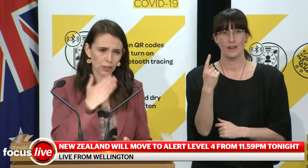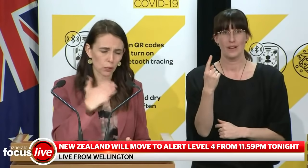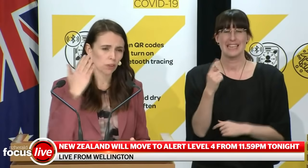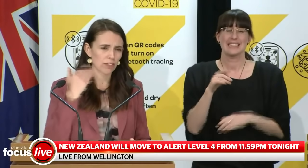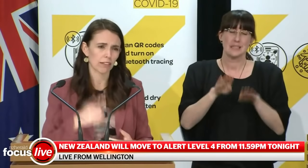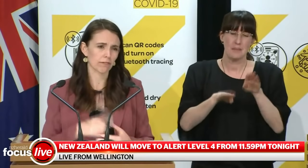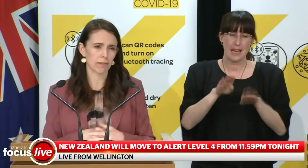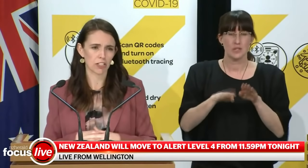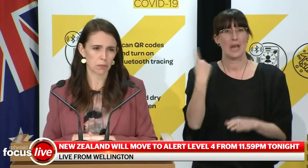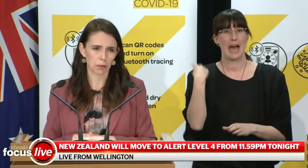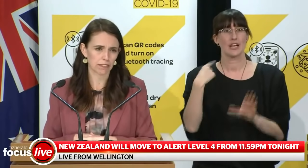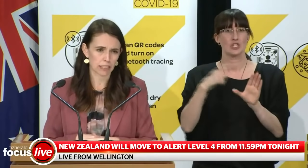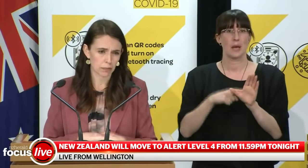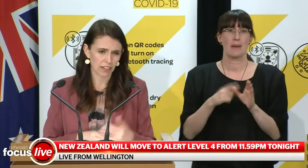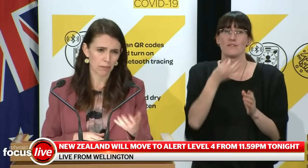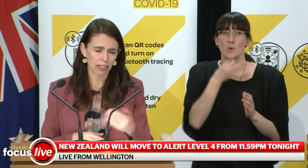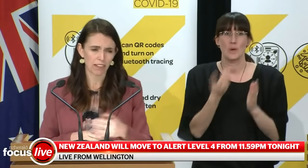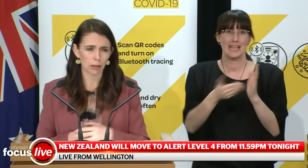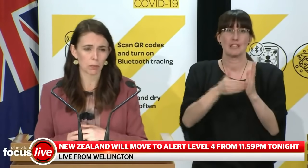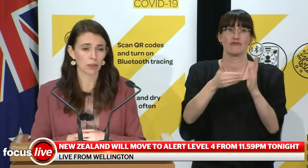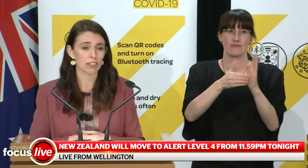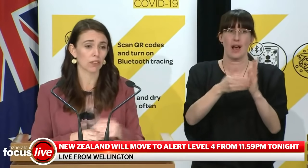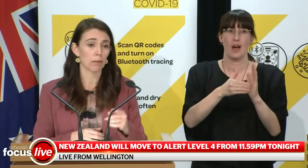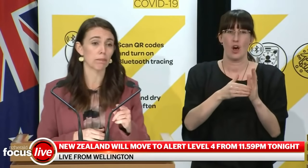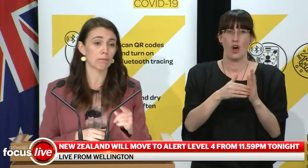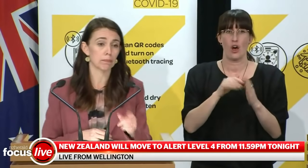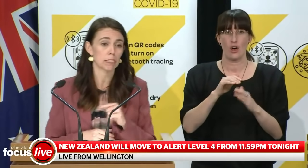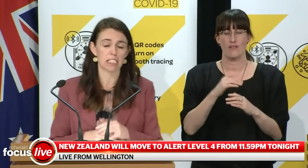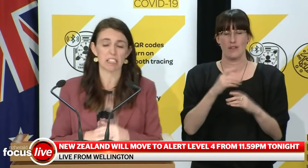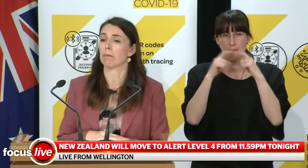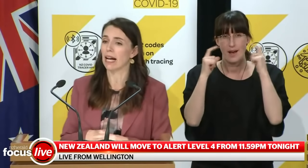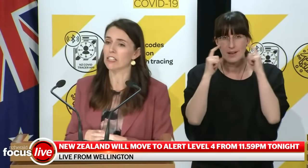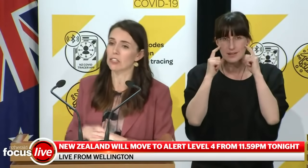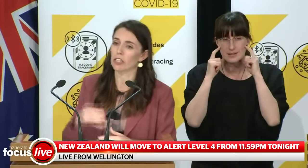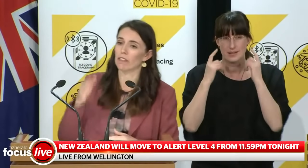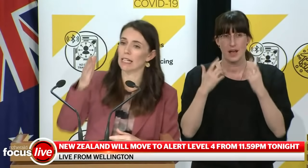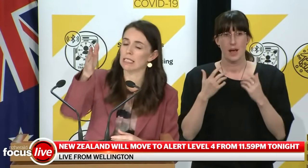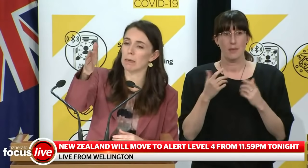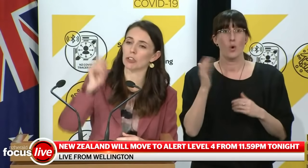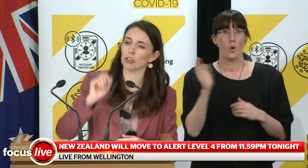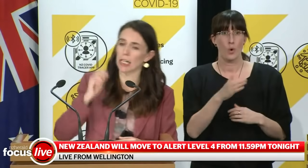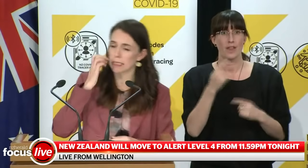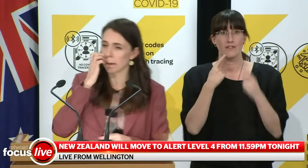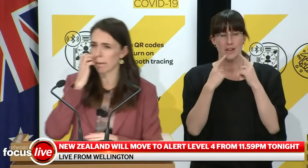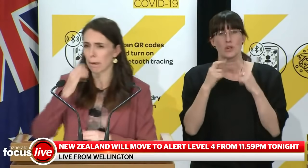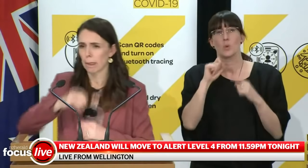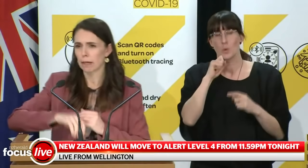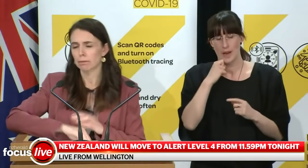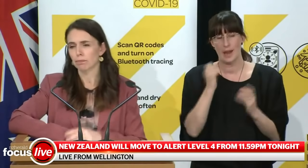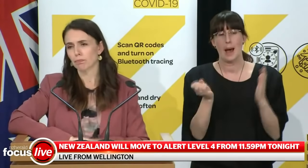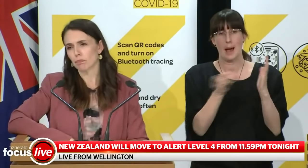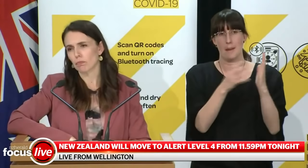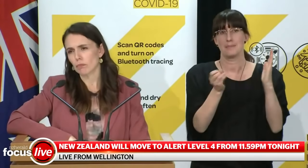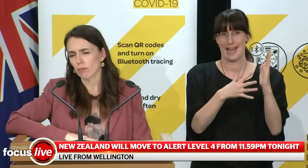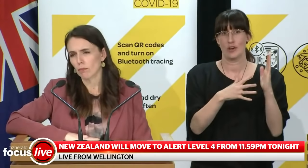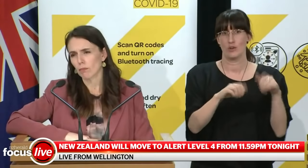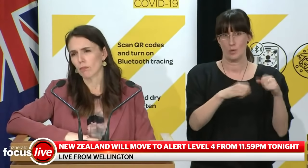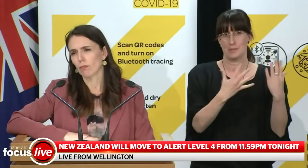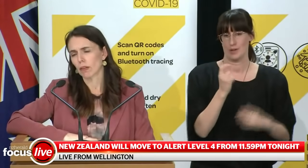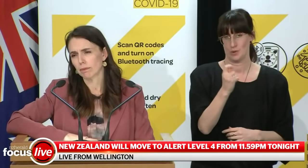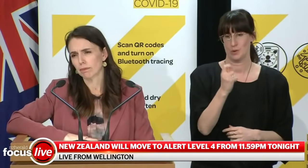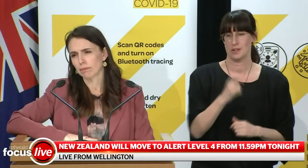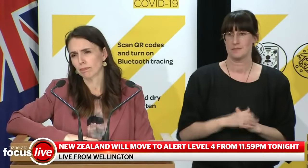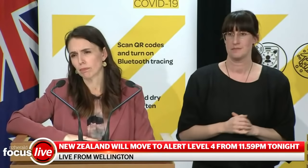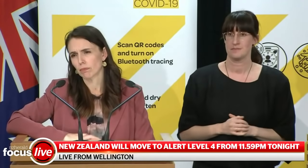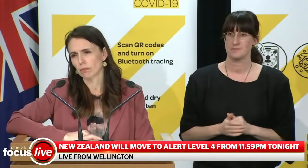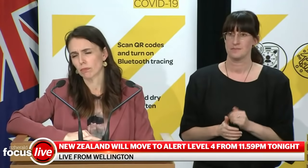make sure that all of that information that's previously been available is on the specific page that you've asked about. Jason. Can you give us a bit of a steer as to what would